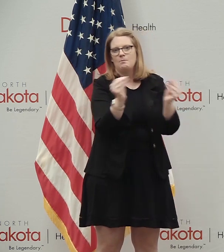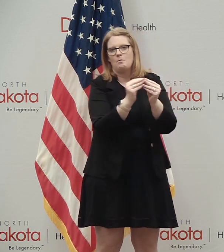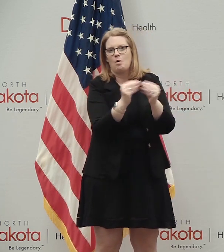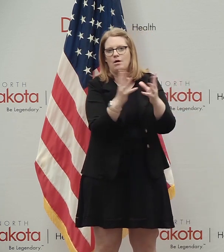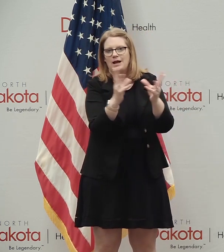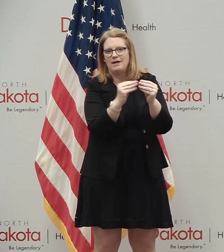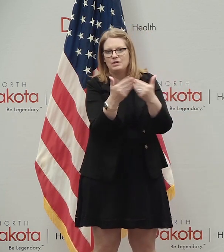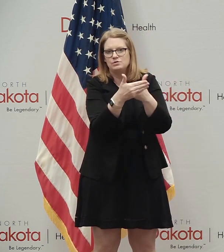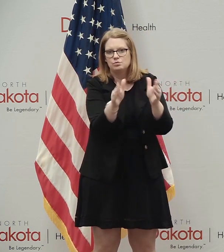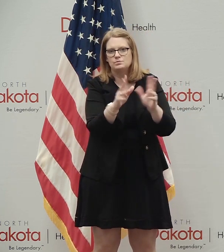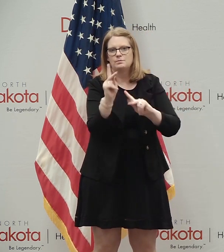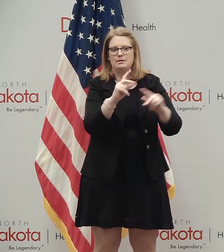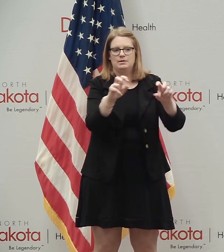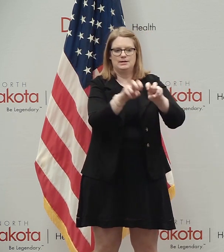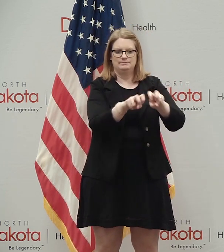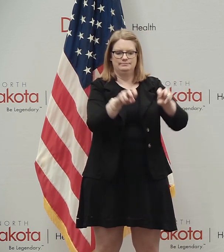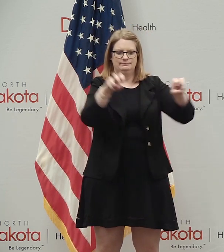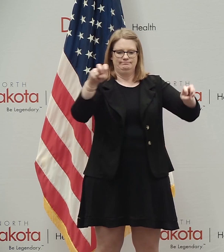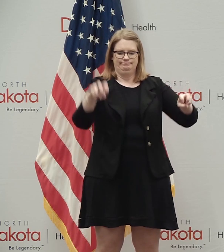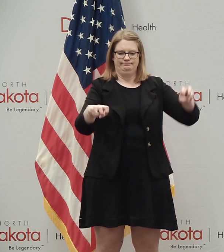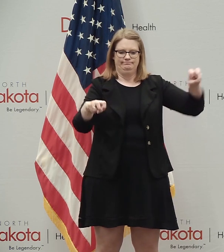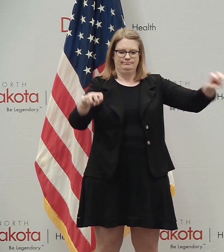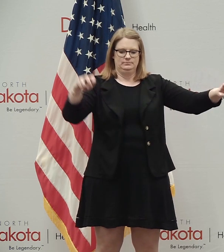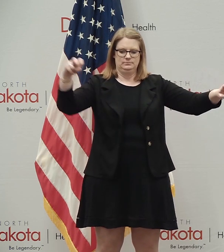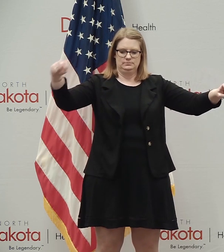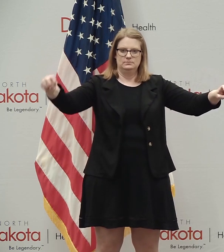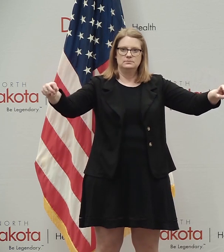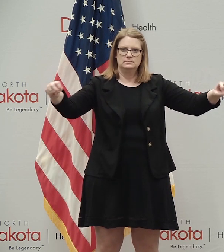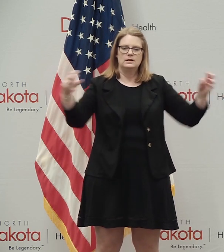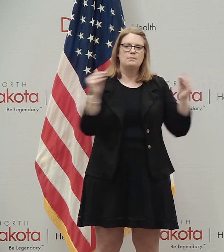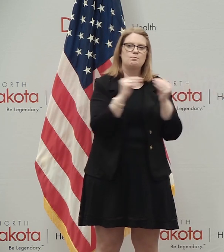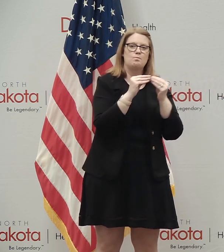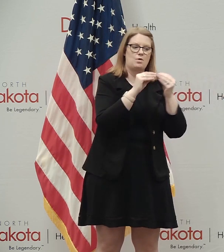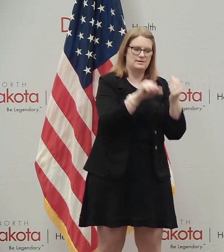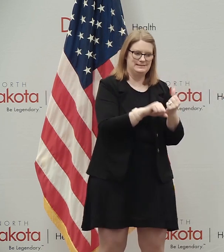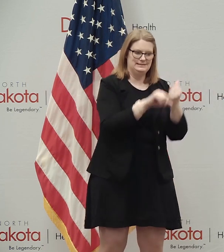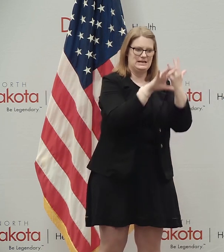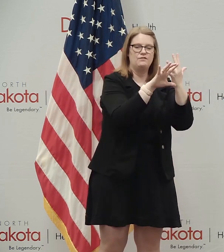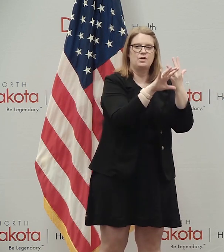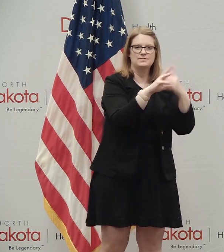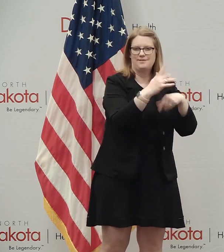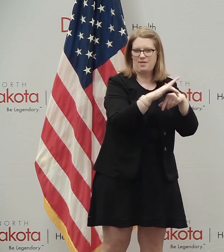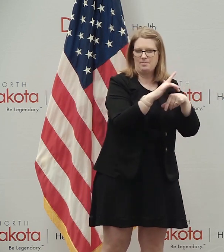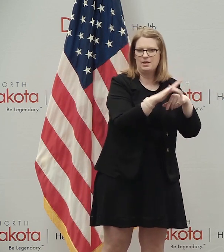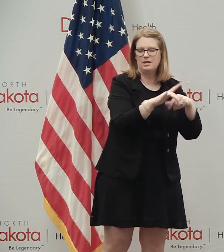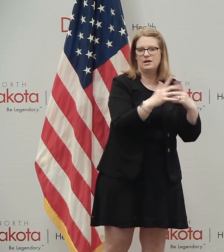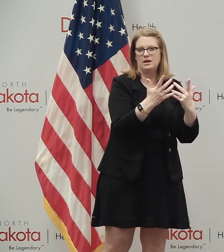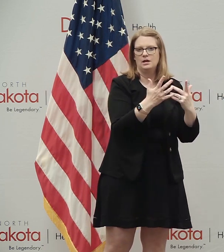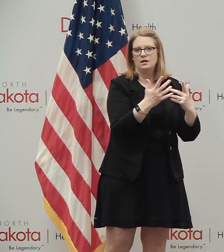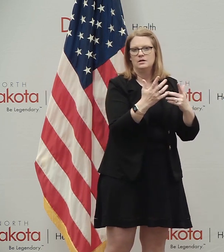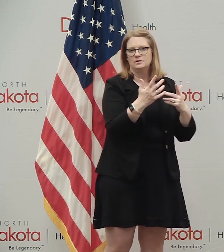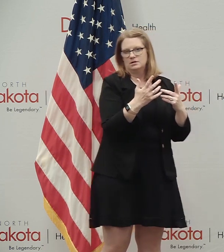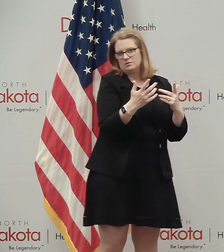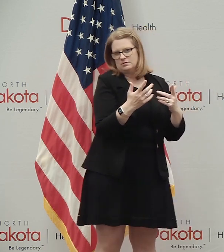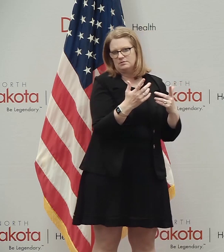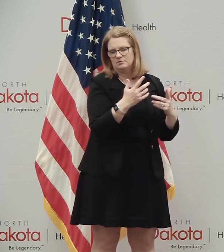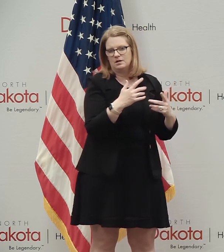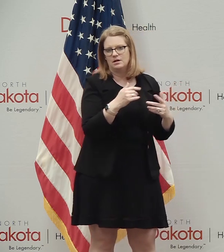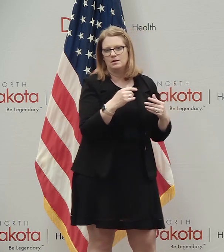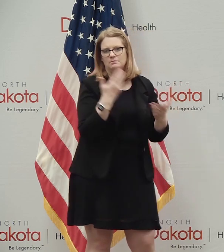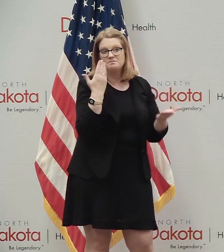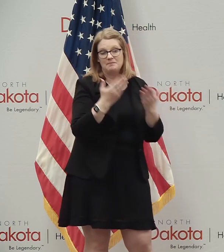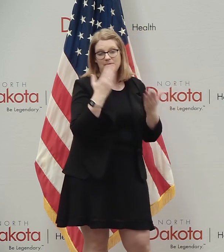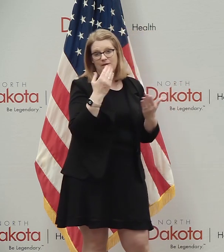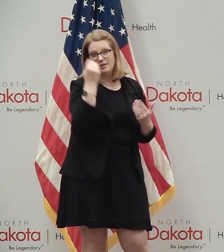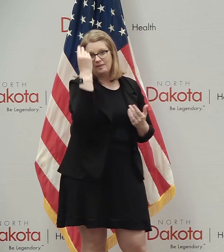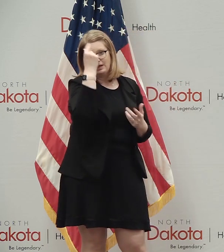where people can spread out. People are going to need more video teleconferencing capability than they've had in the past. And you may